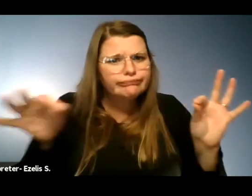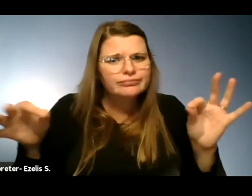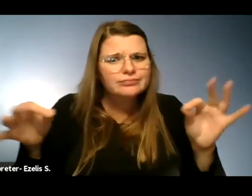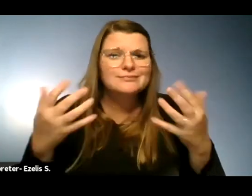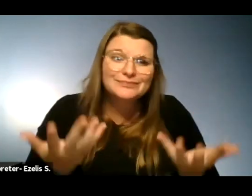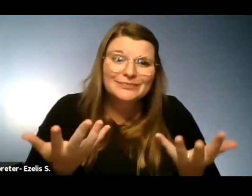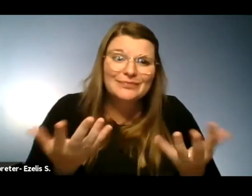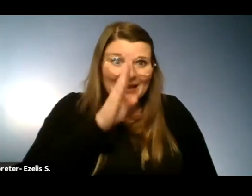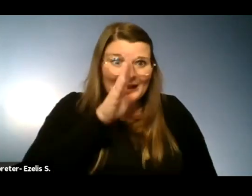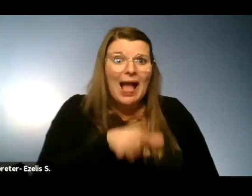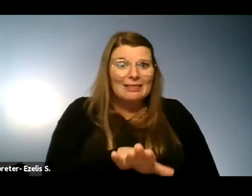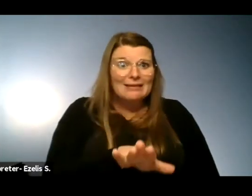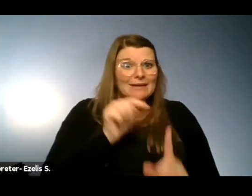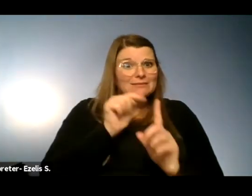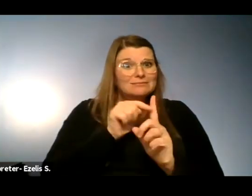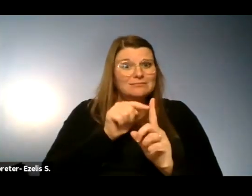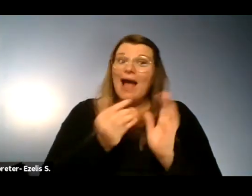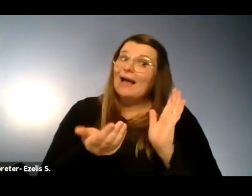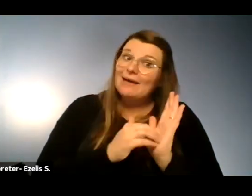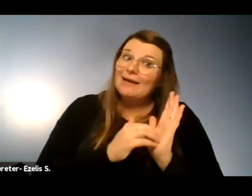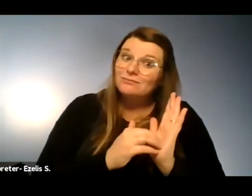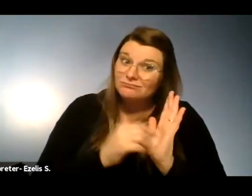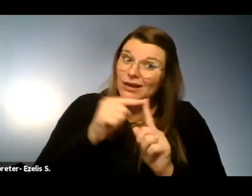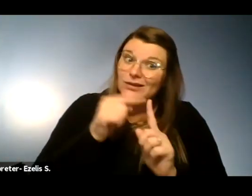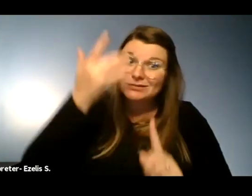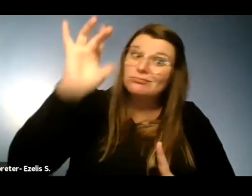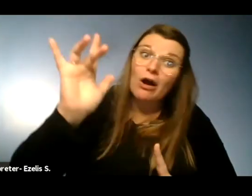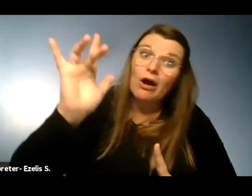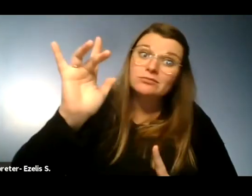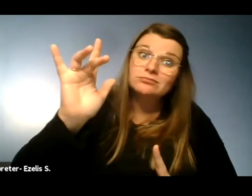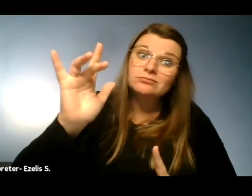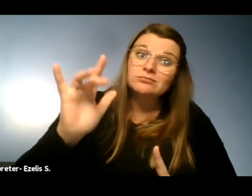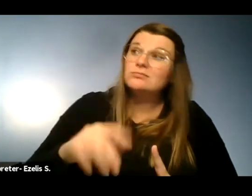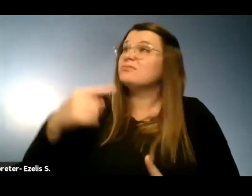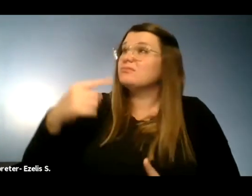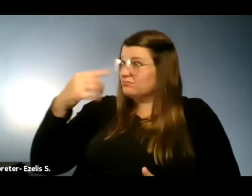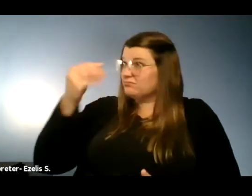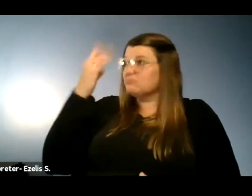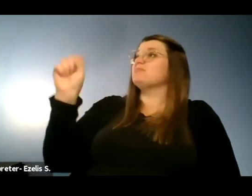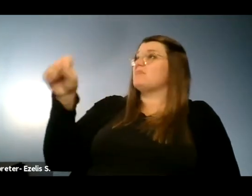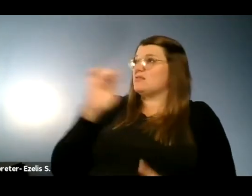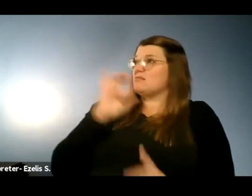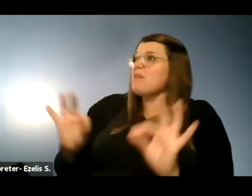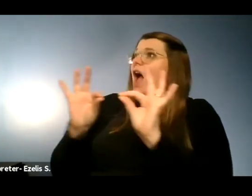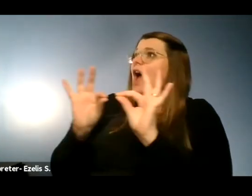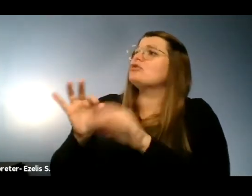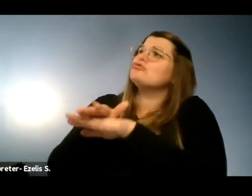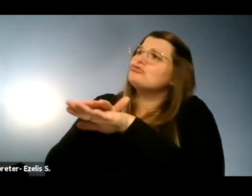the elephant, once again, is a smart guy. He says it does matter, so slow